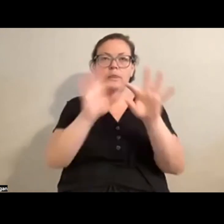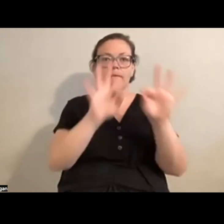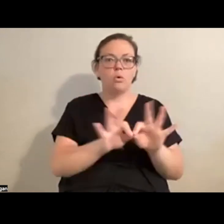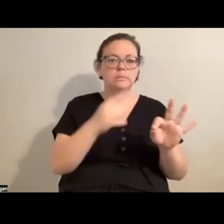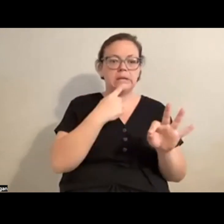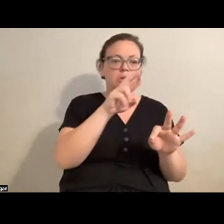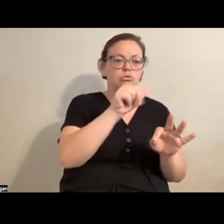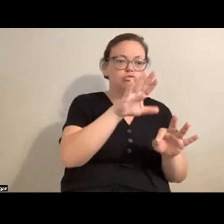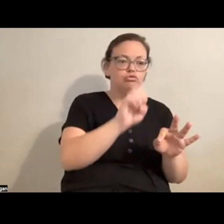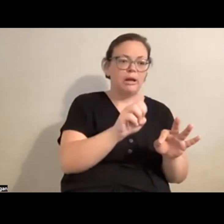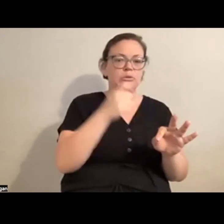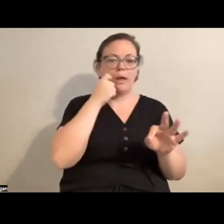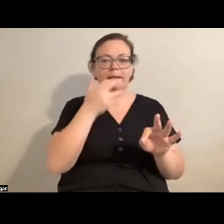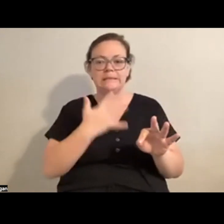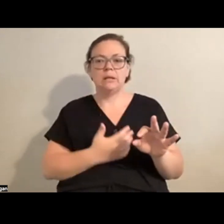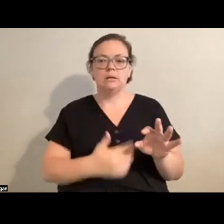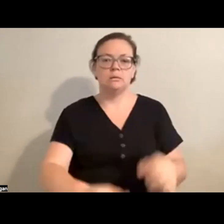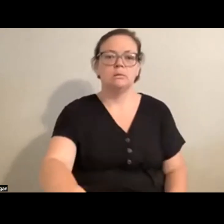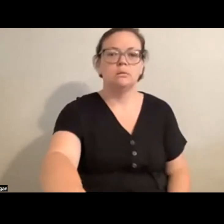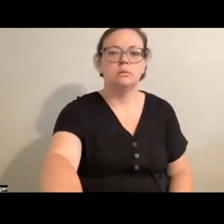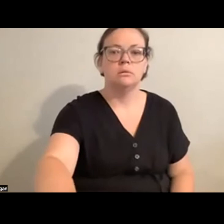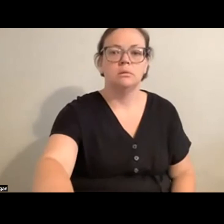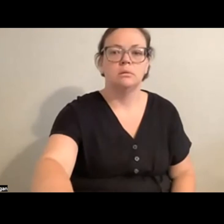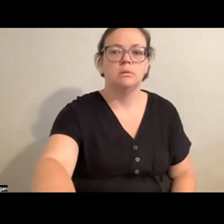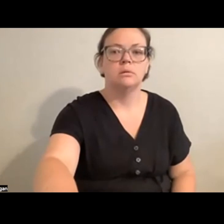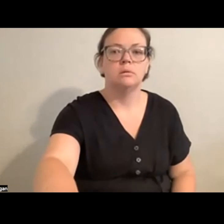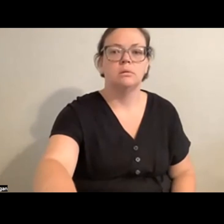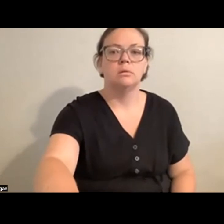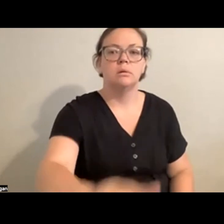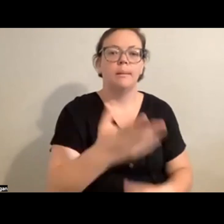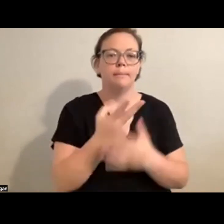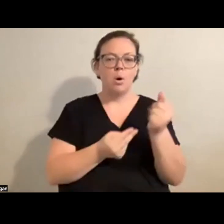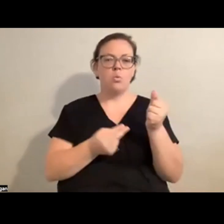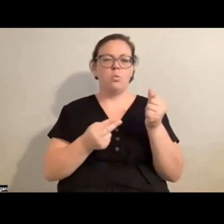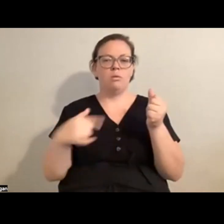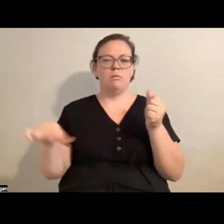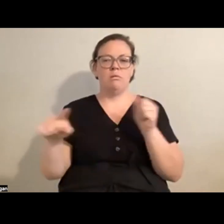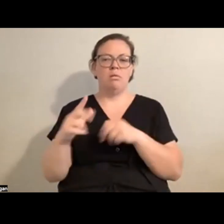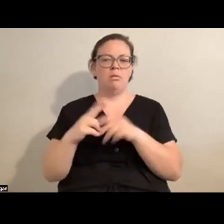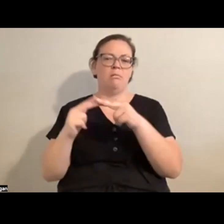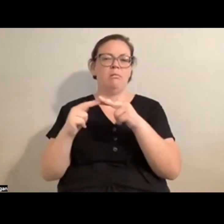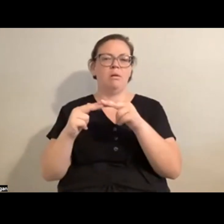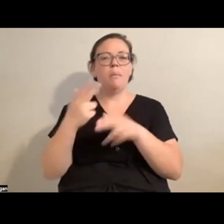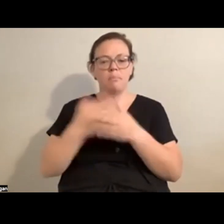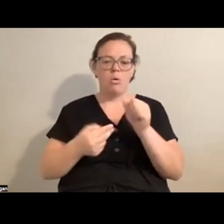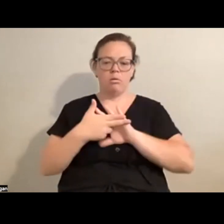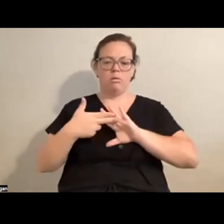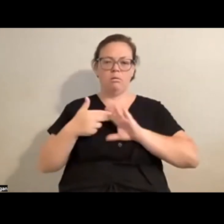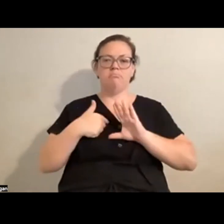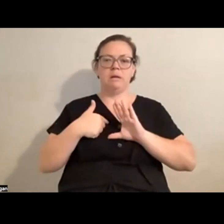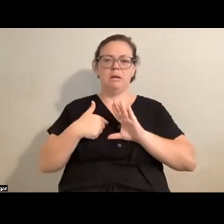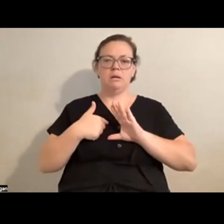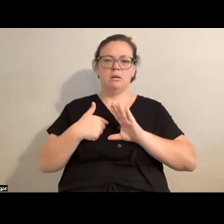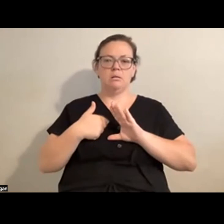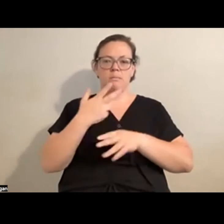race or ethnicity. Both were constructed. Both marked me. Both had a